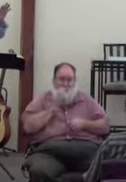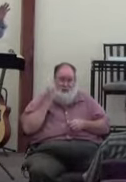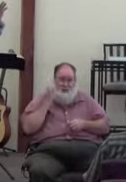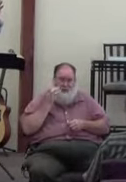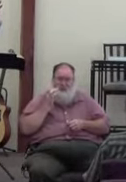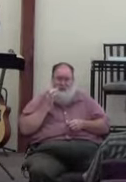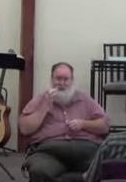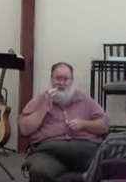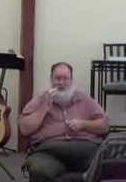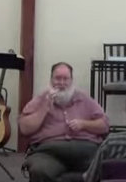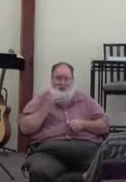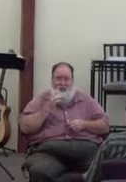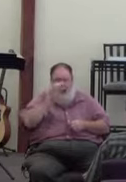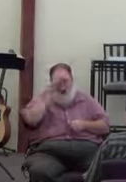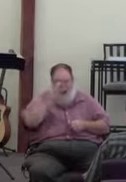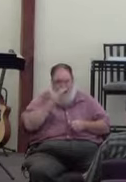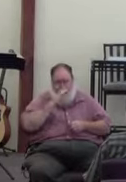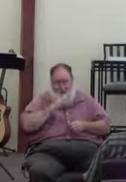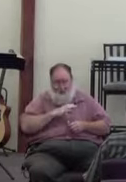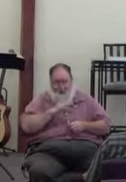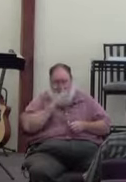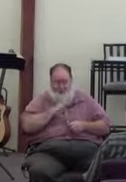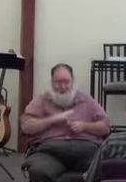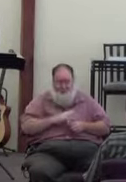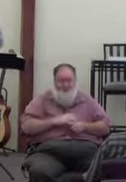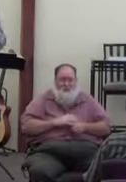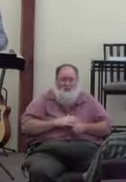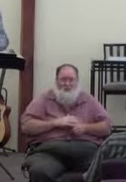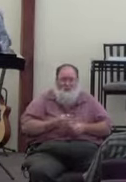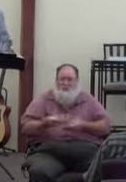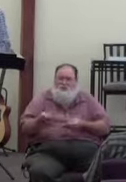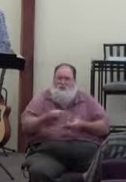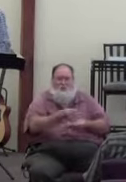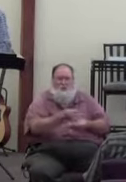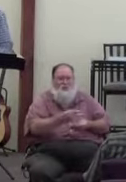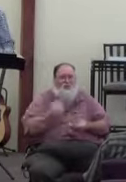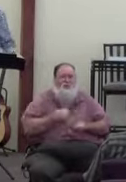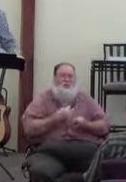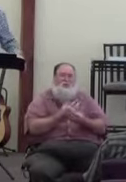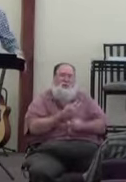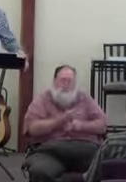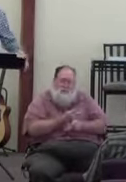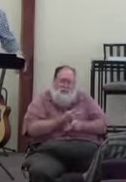will hand it out and hold it, and we'll all partake together.